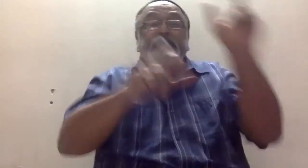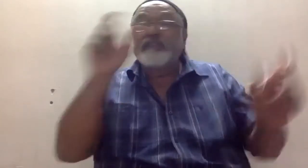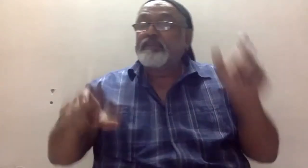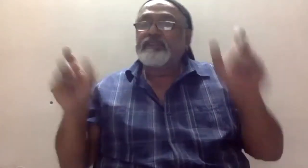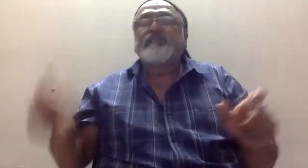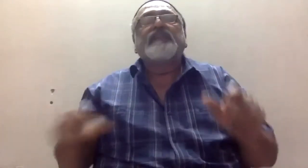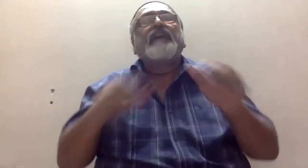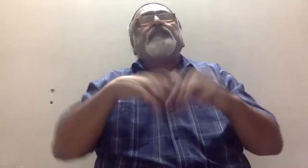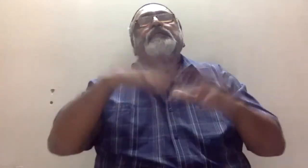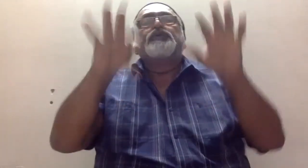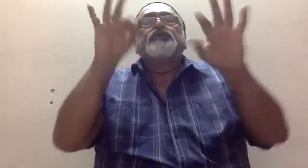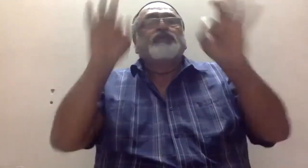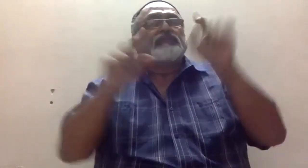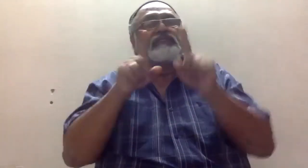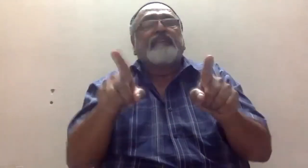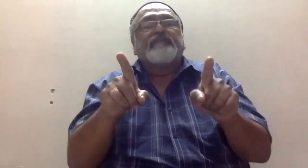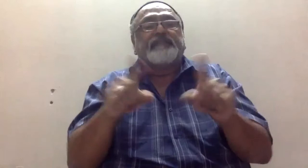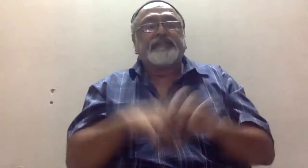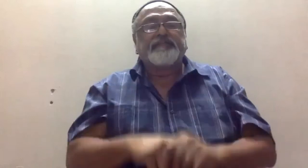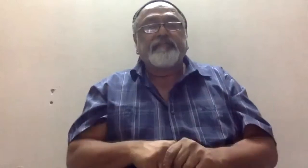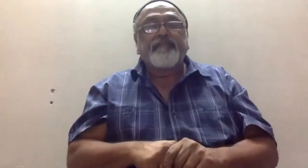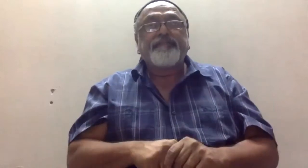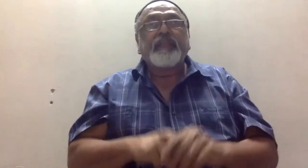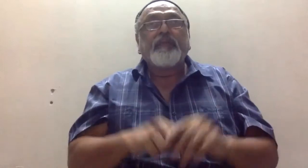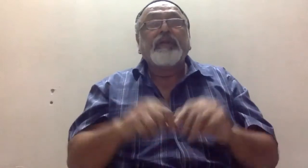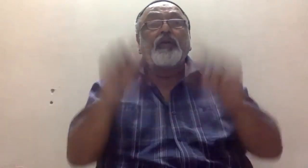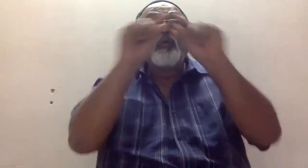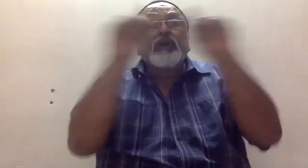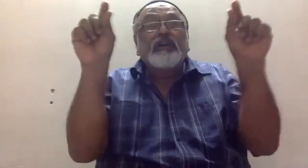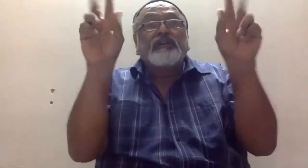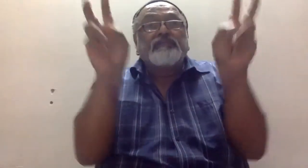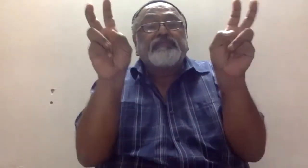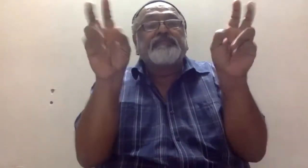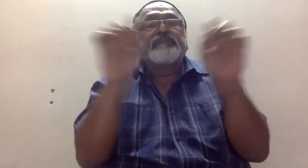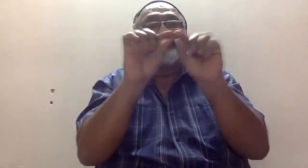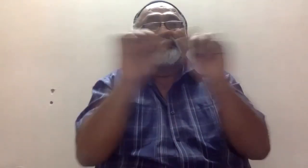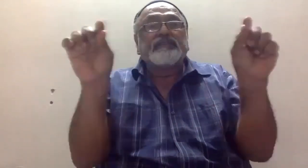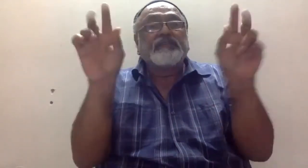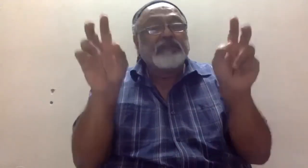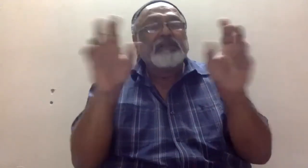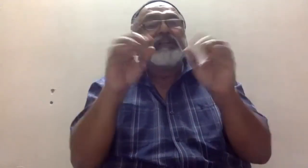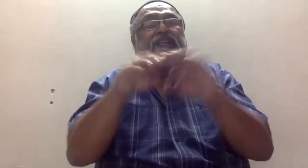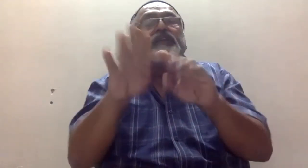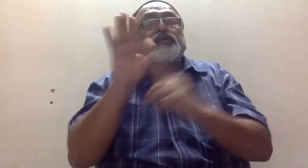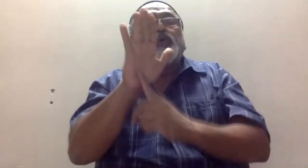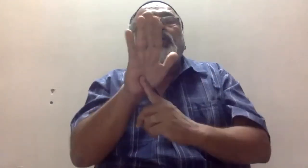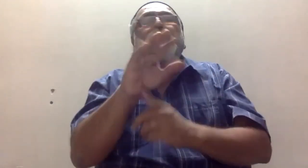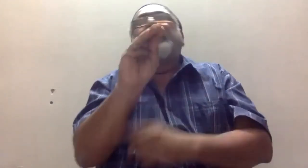terminologies which very often relate to where you show them in very condescending ways, or